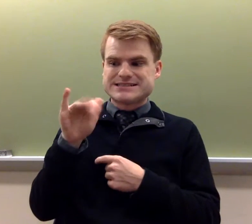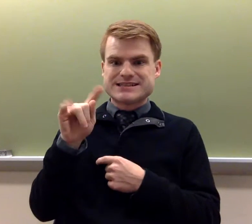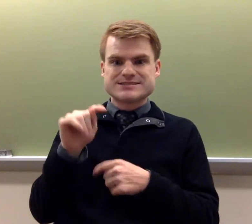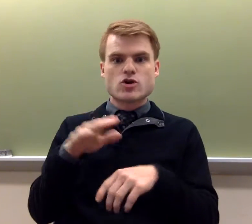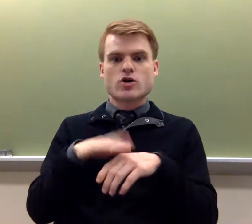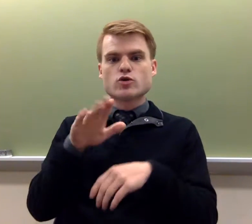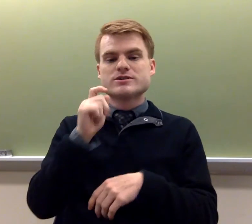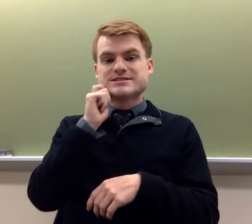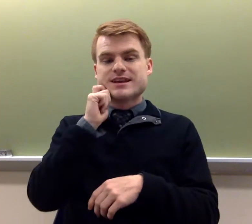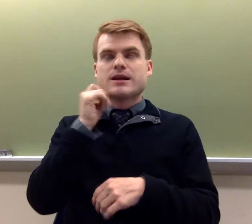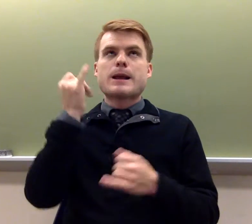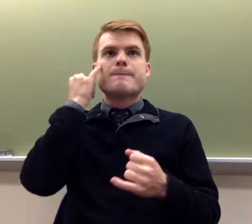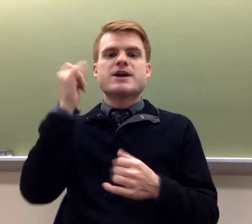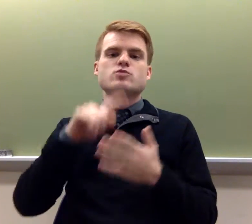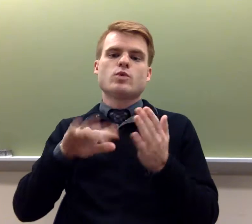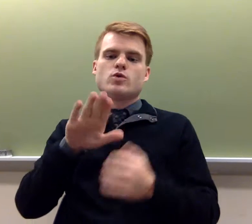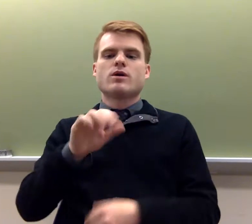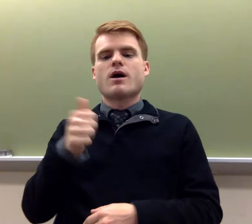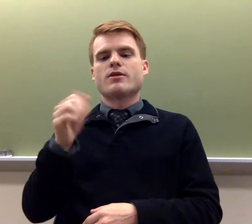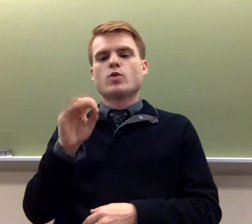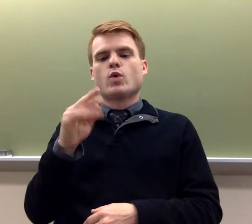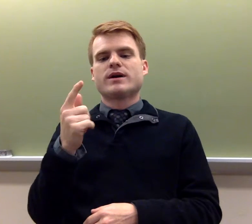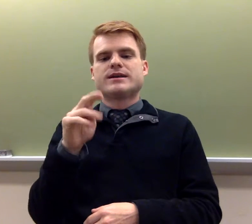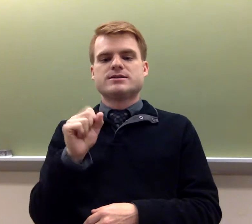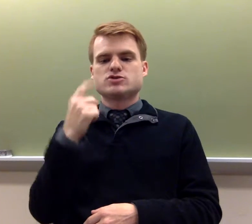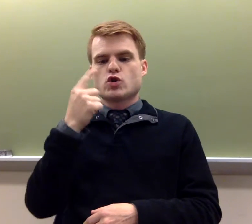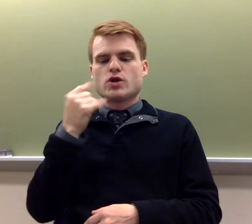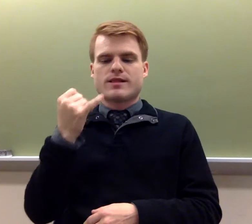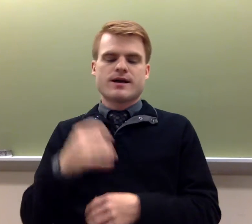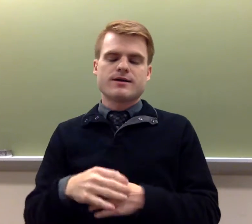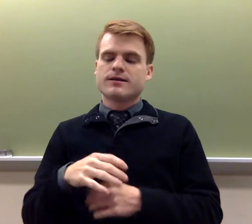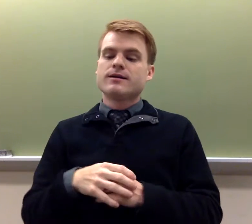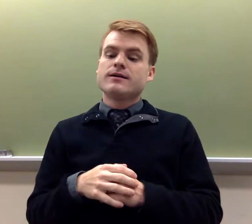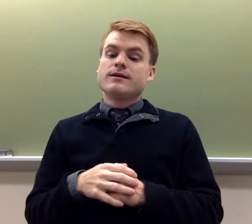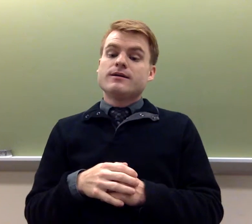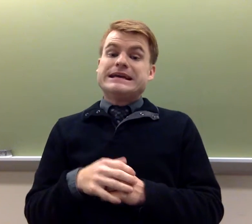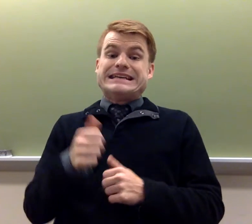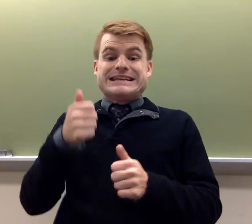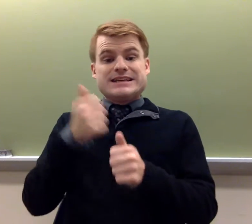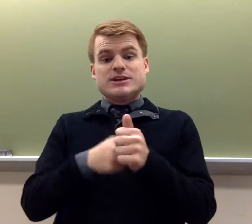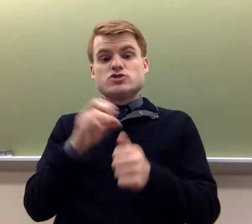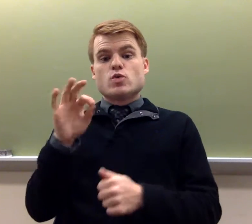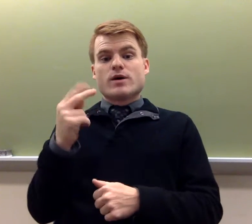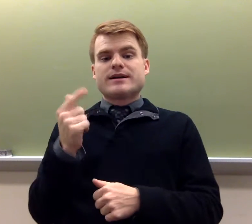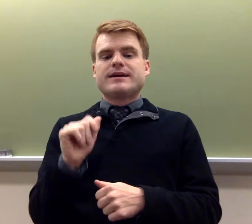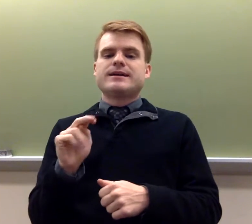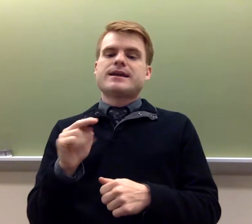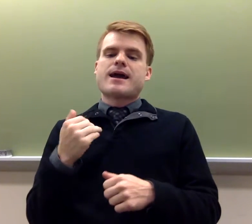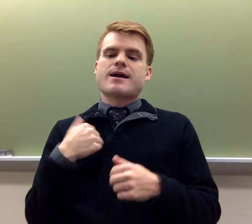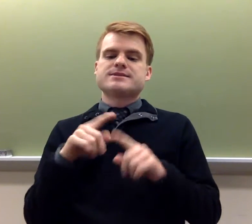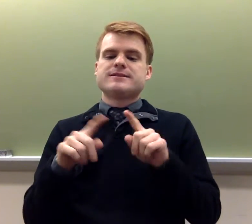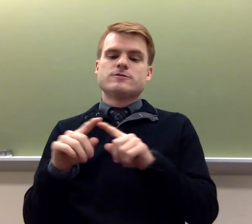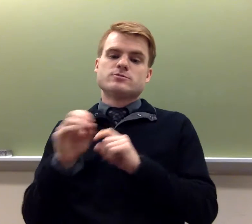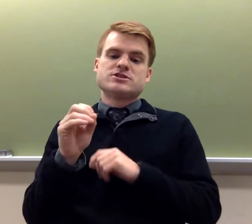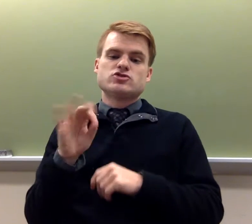other organs look like. And each organ has a different percentage of minerals that it needs in order for